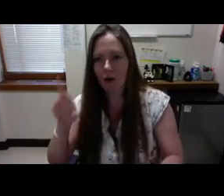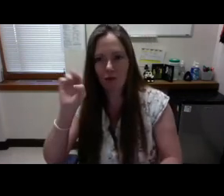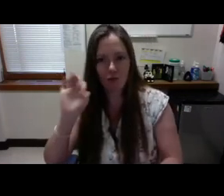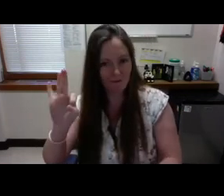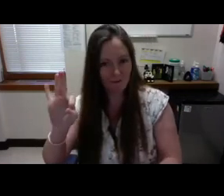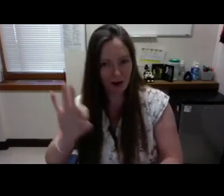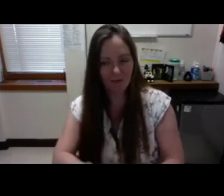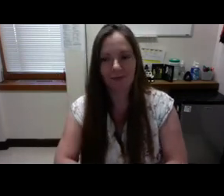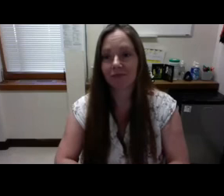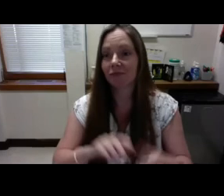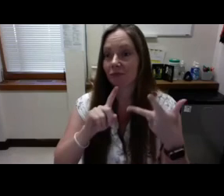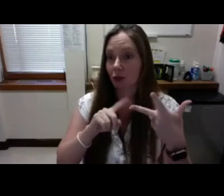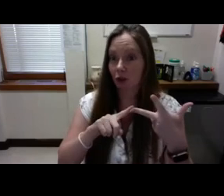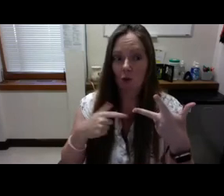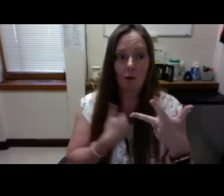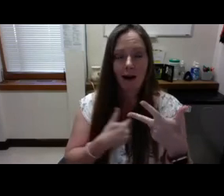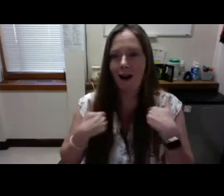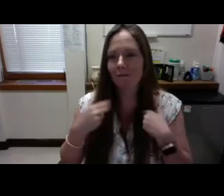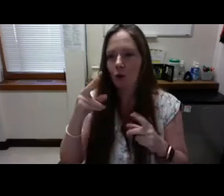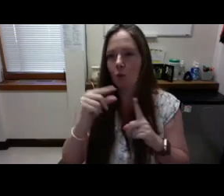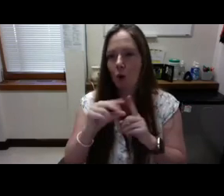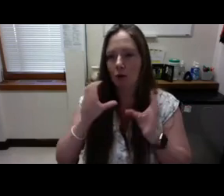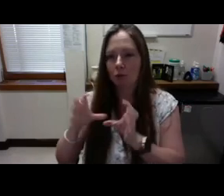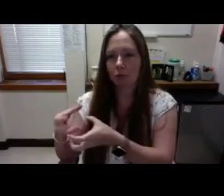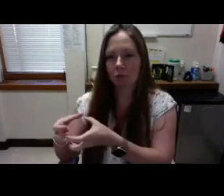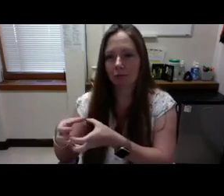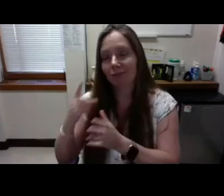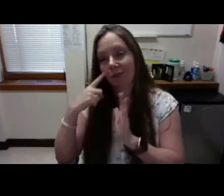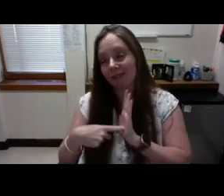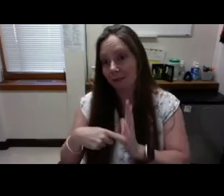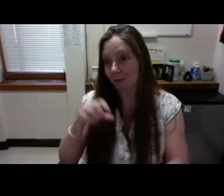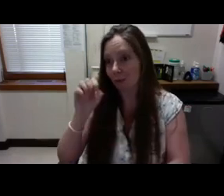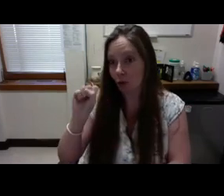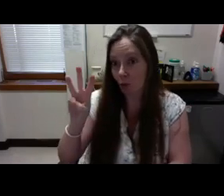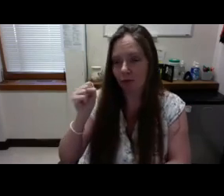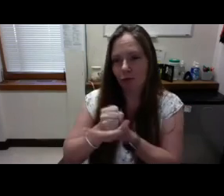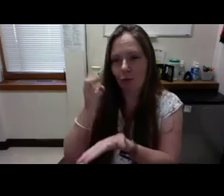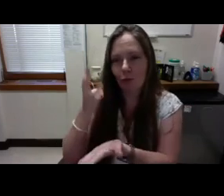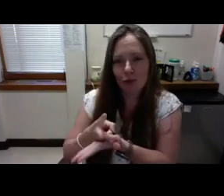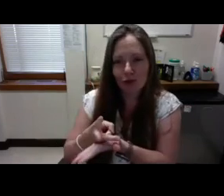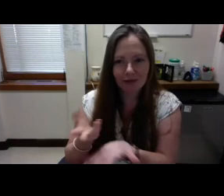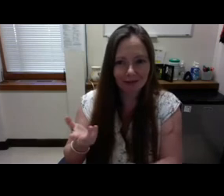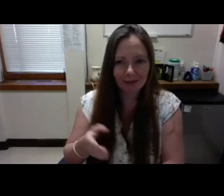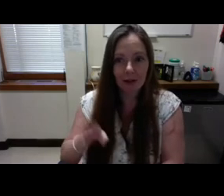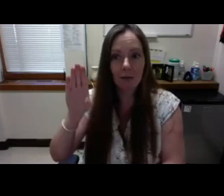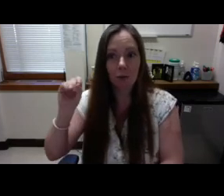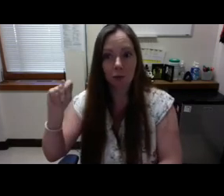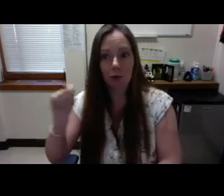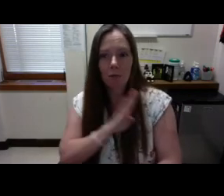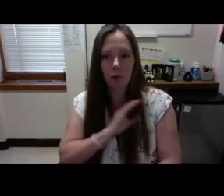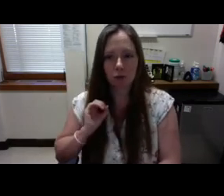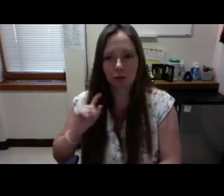is REF, for refrigerator, but there are signs for that. We also have social